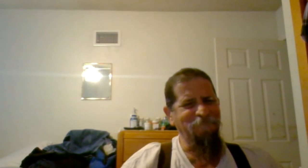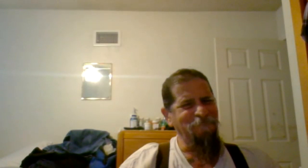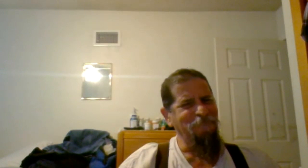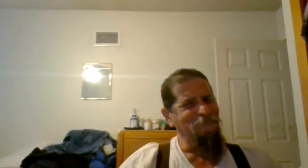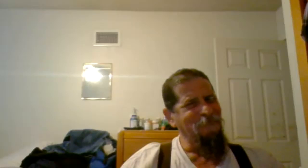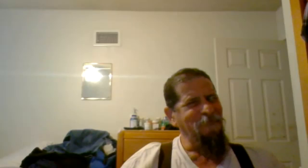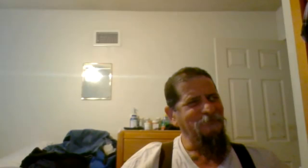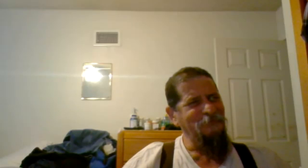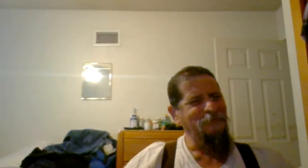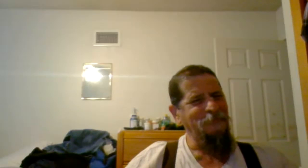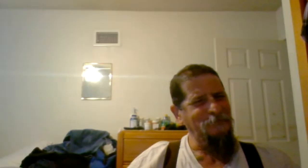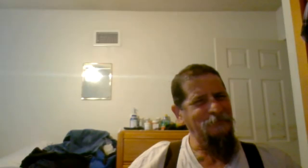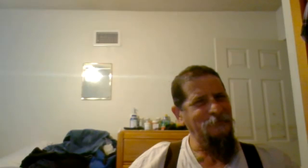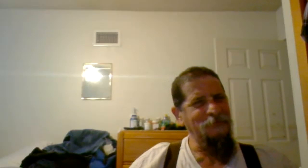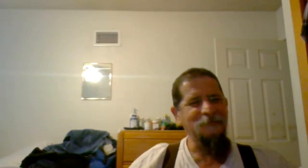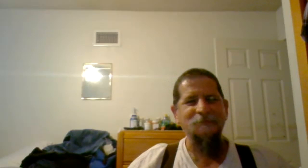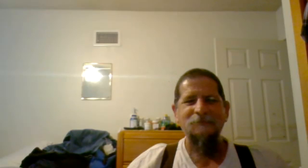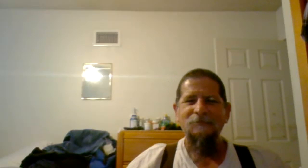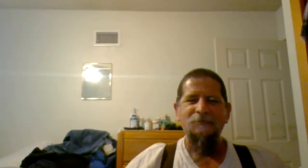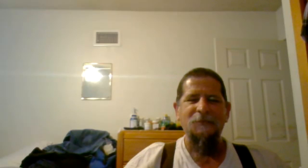Again, having a hard time seeing his hands.